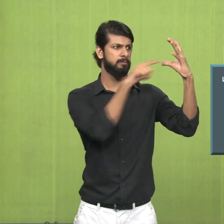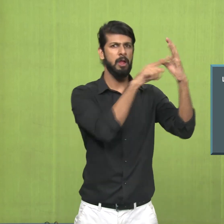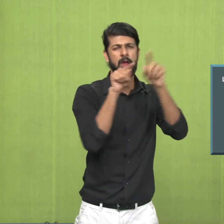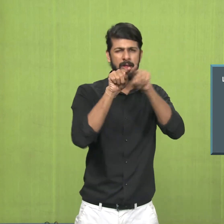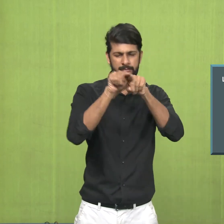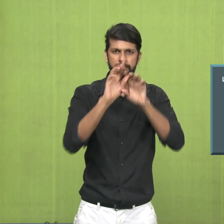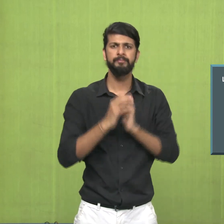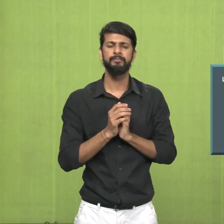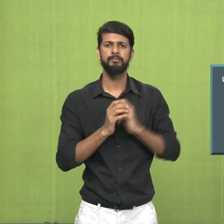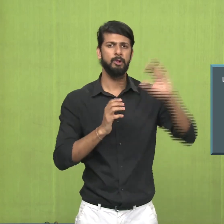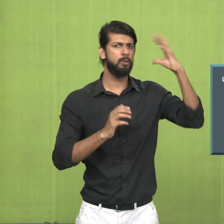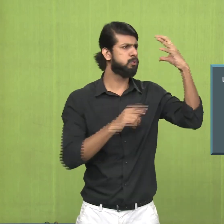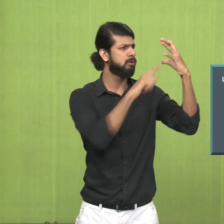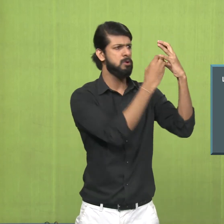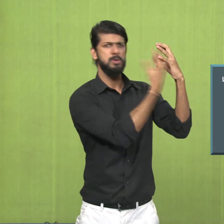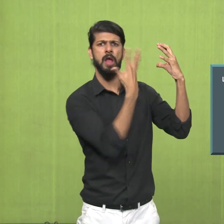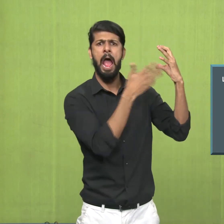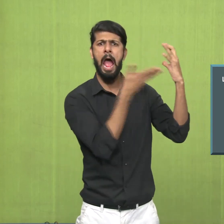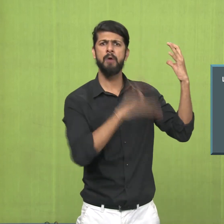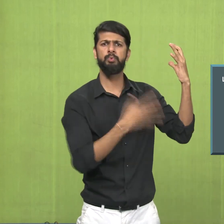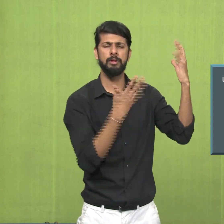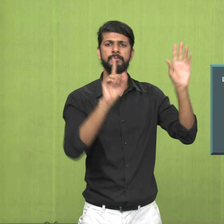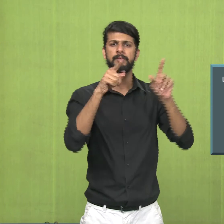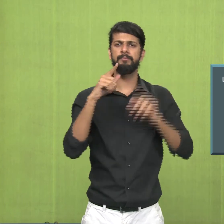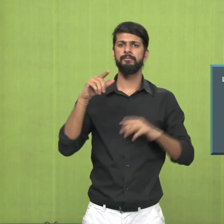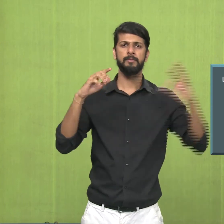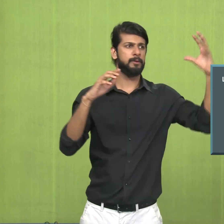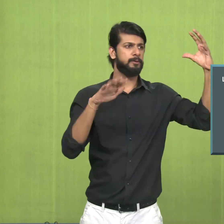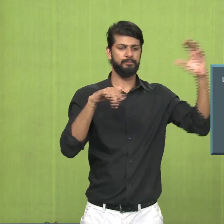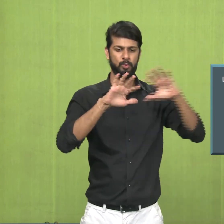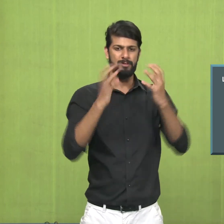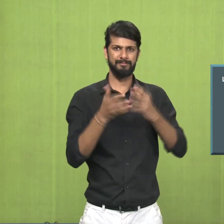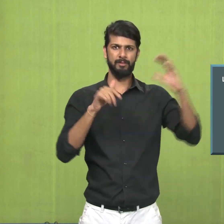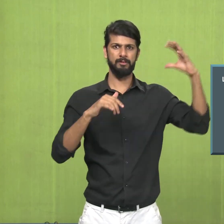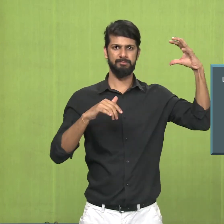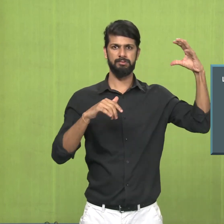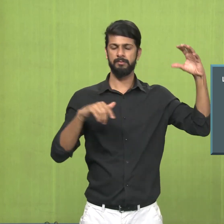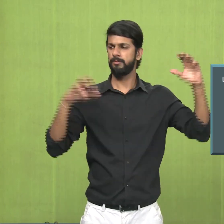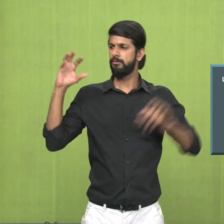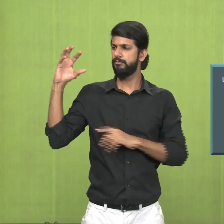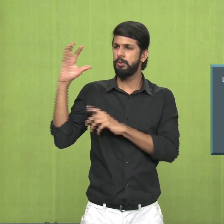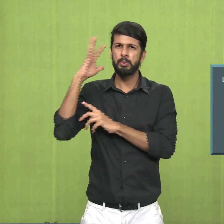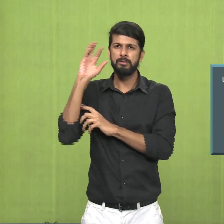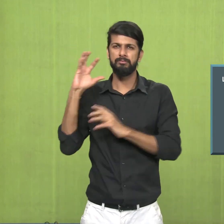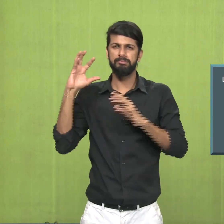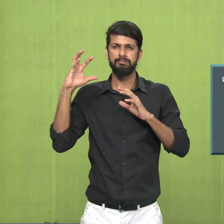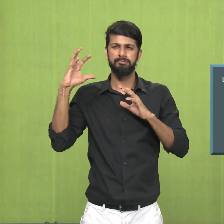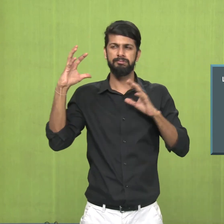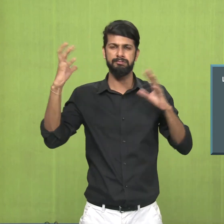Luminous. For example, the sun gives us light to